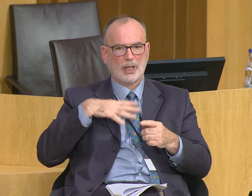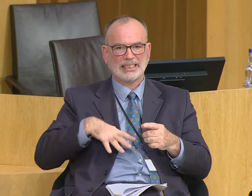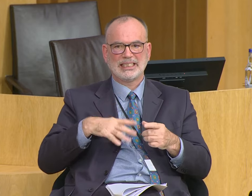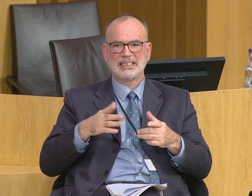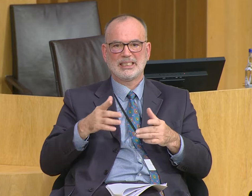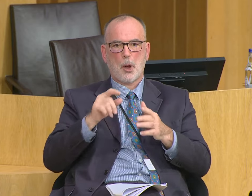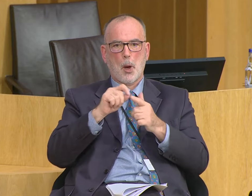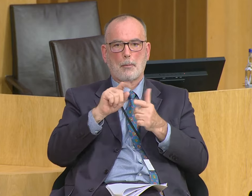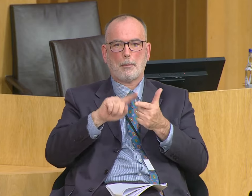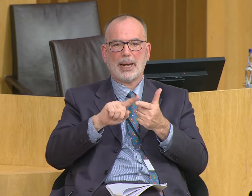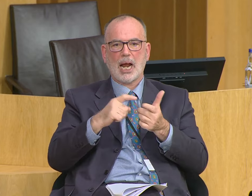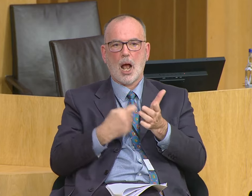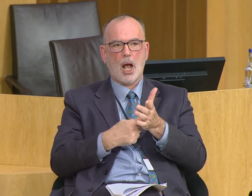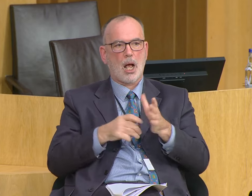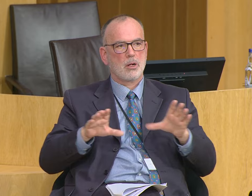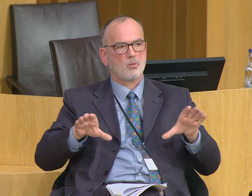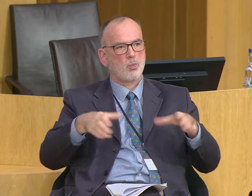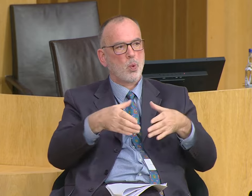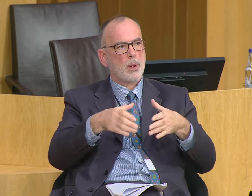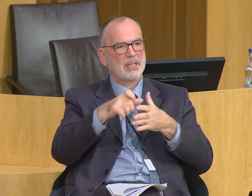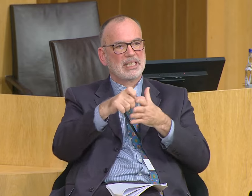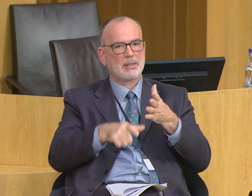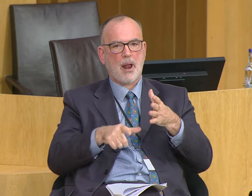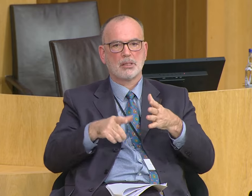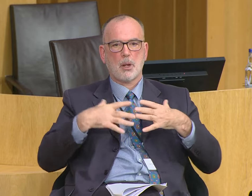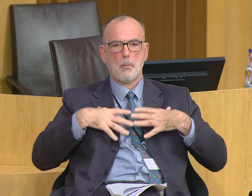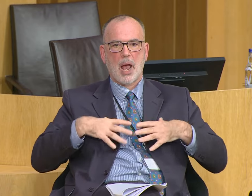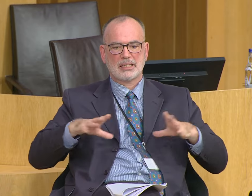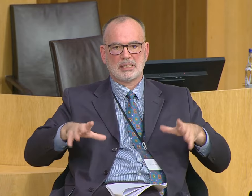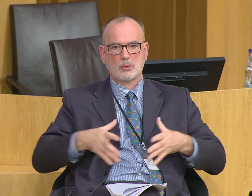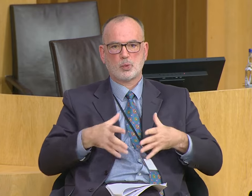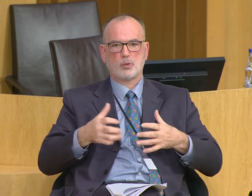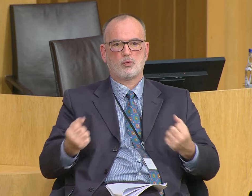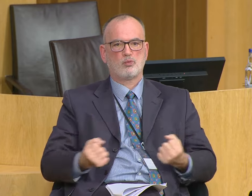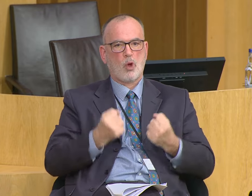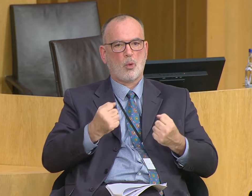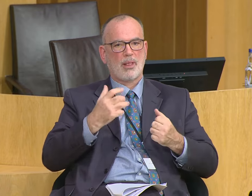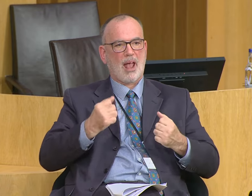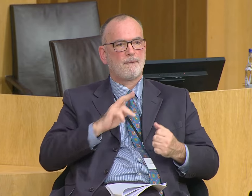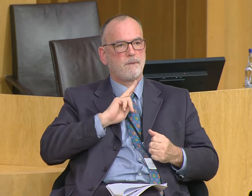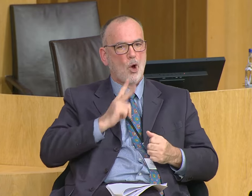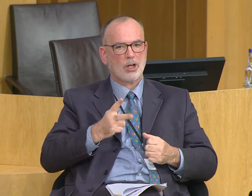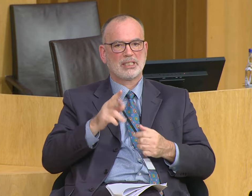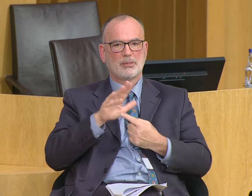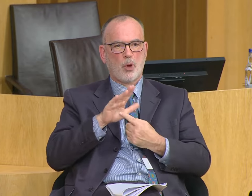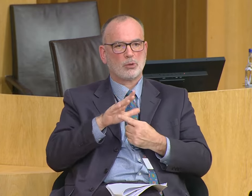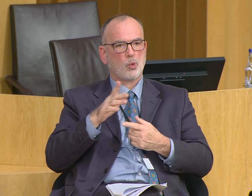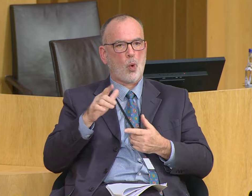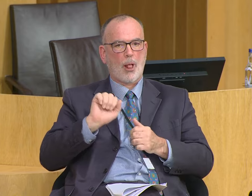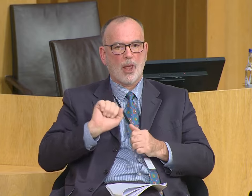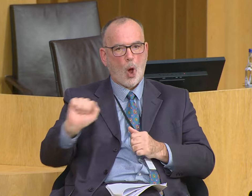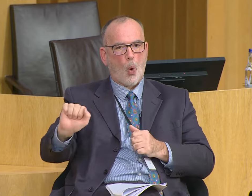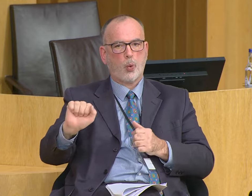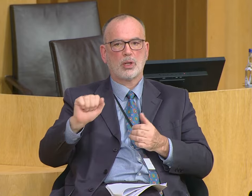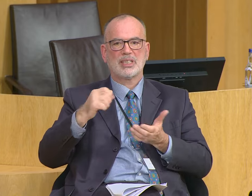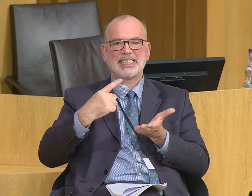sure that we're needing a peer group, really, for disabled people to come together and really give us a